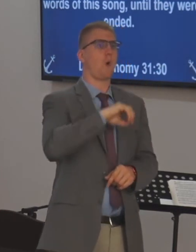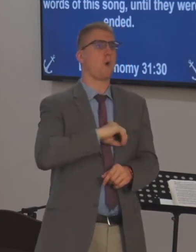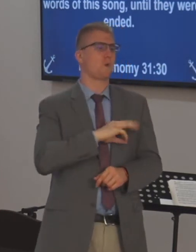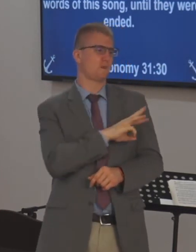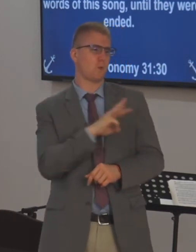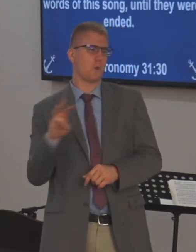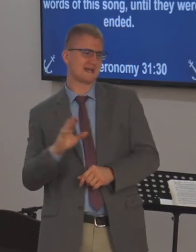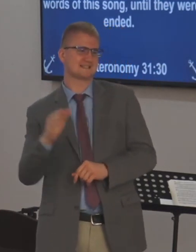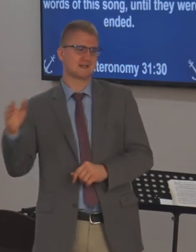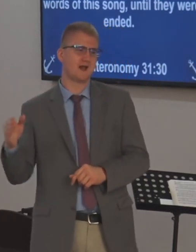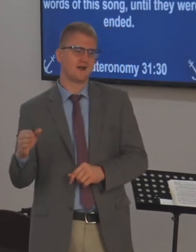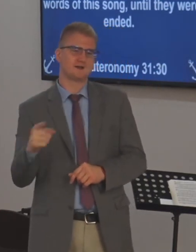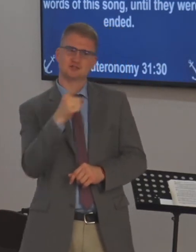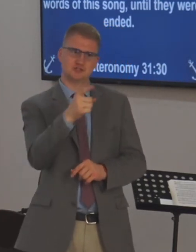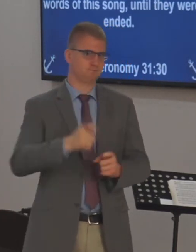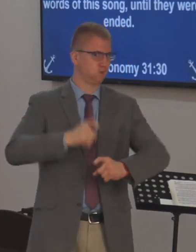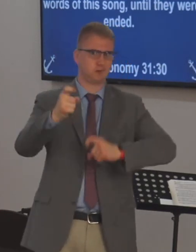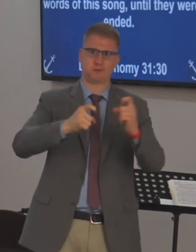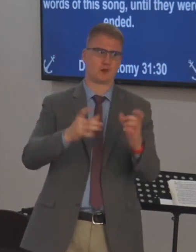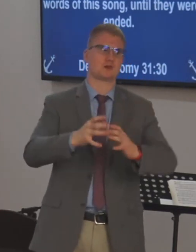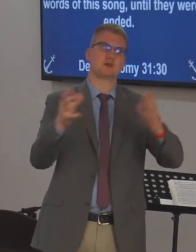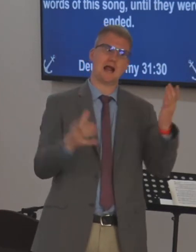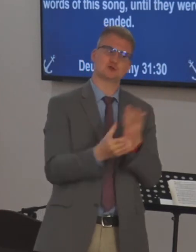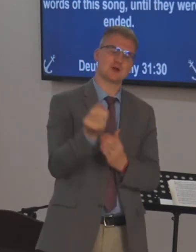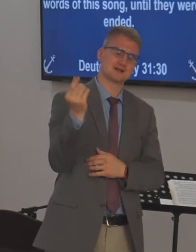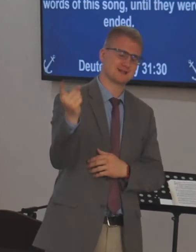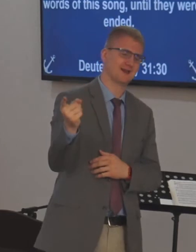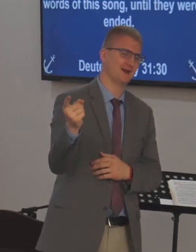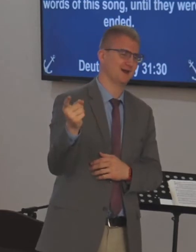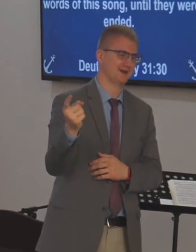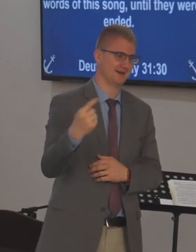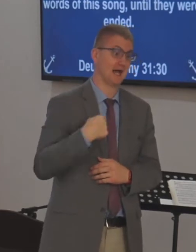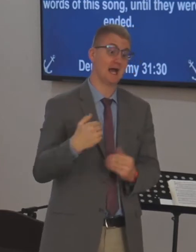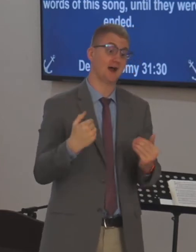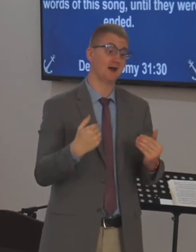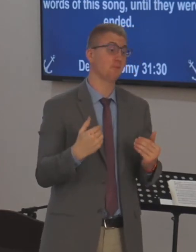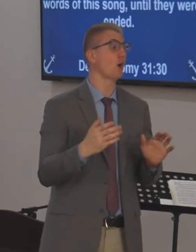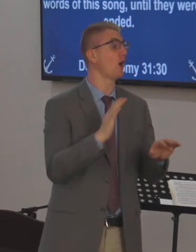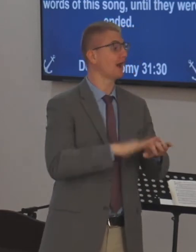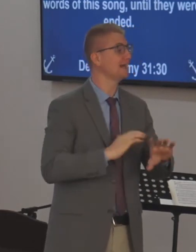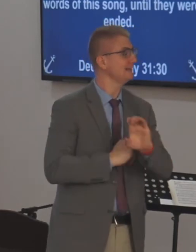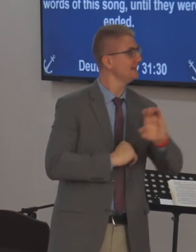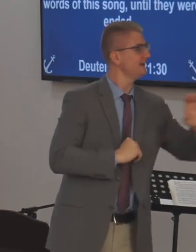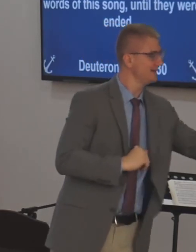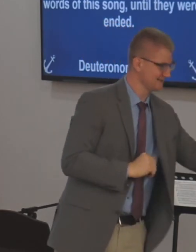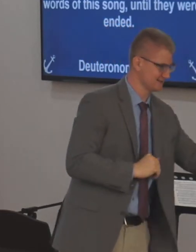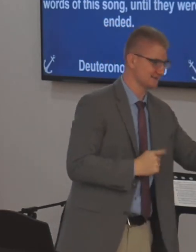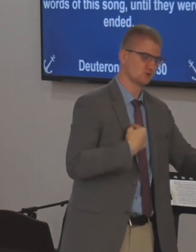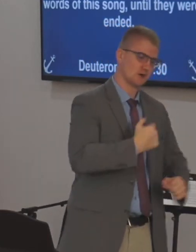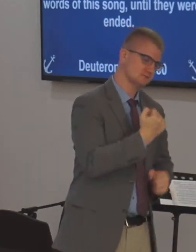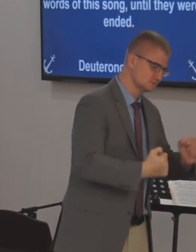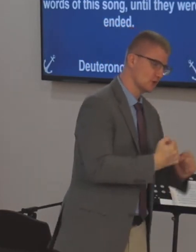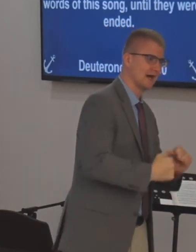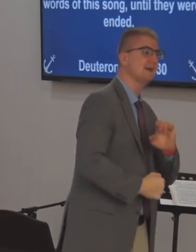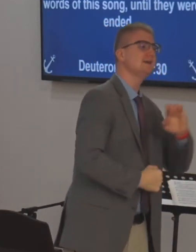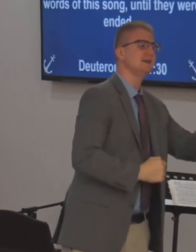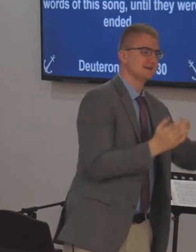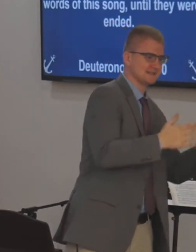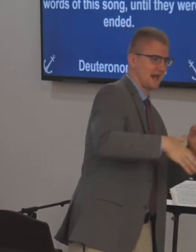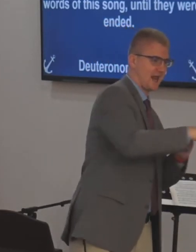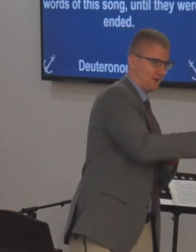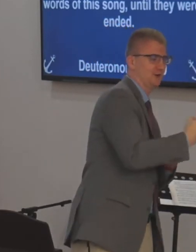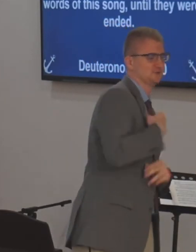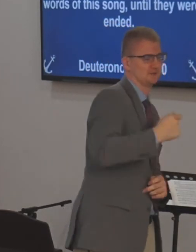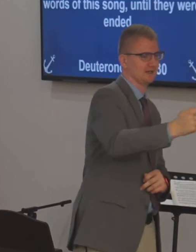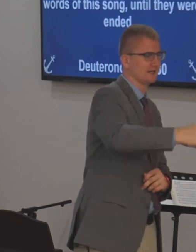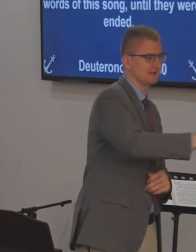I get with a few people and I get to talk with them, and they're fishermen and everything and thinking. But I see people all the time,